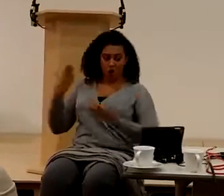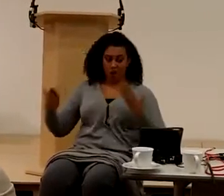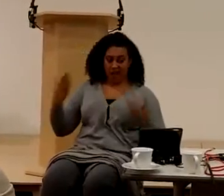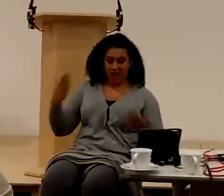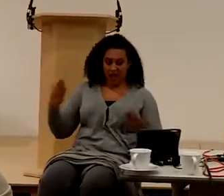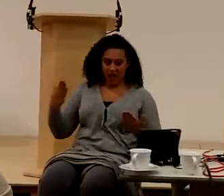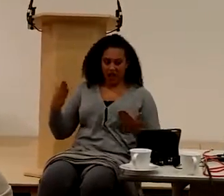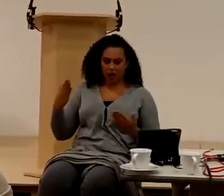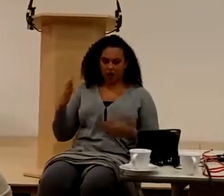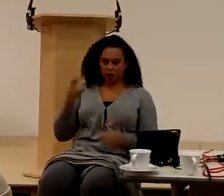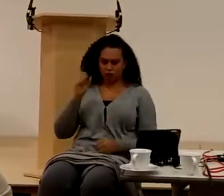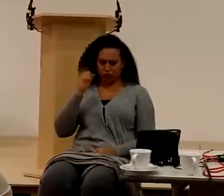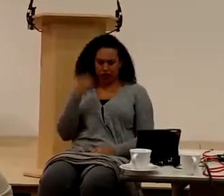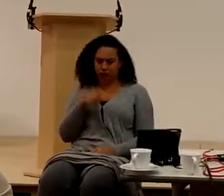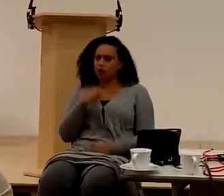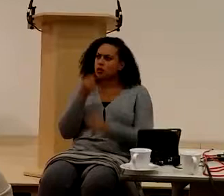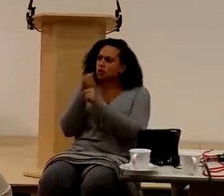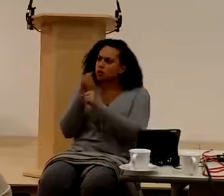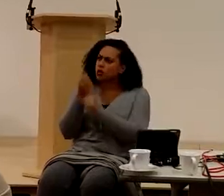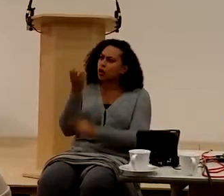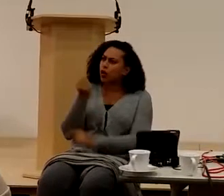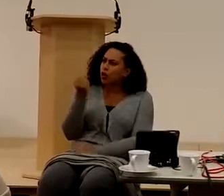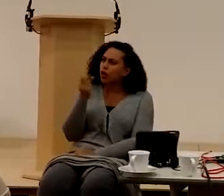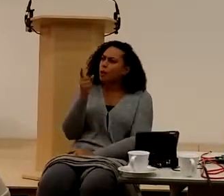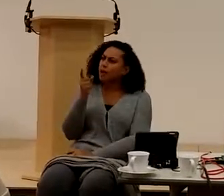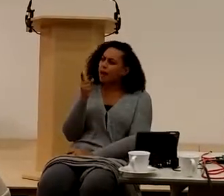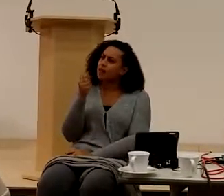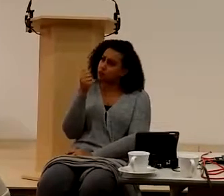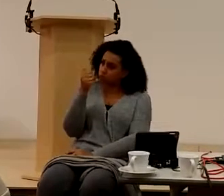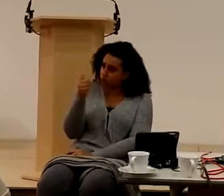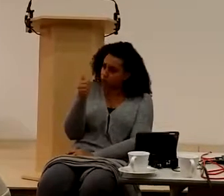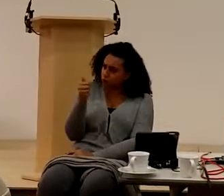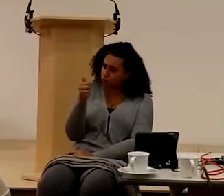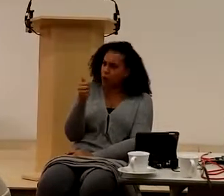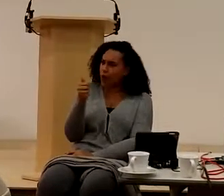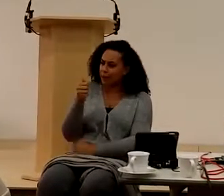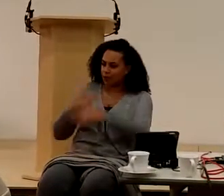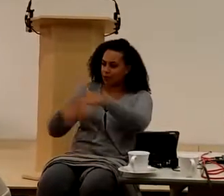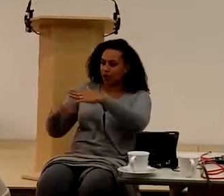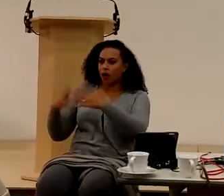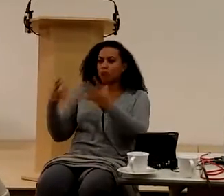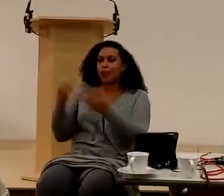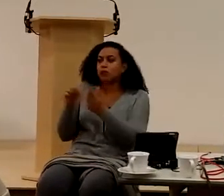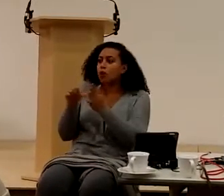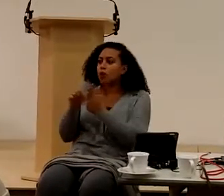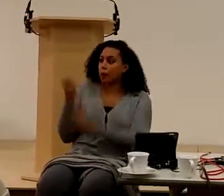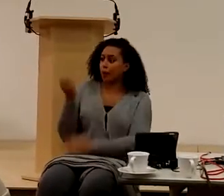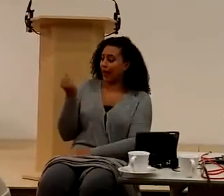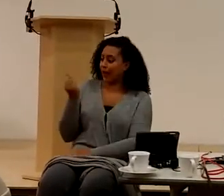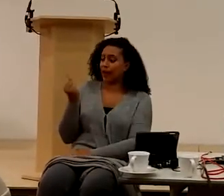liberation tool. The anti-witness are